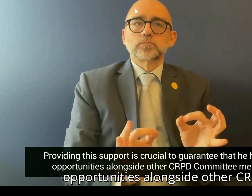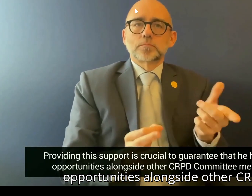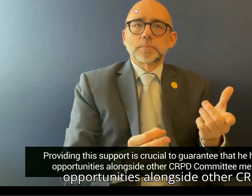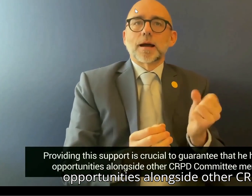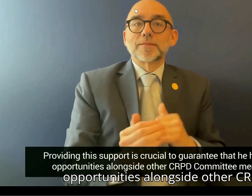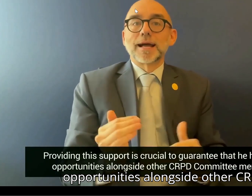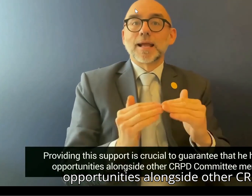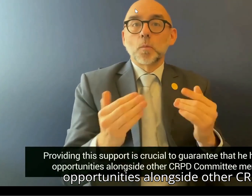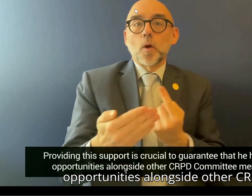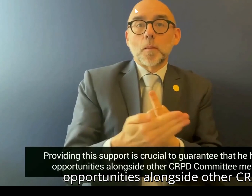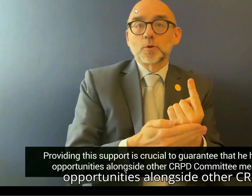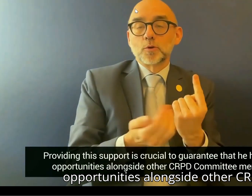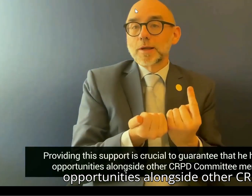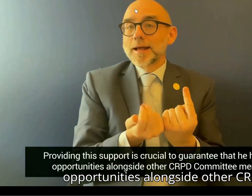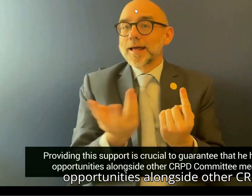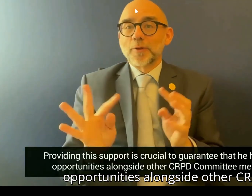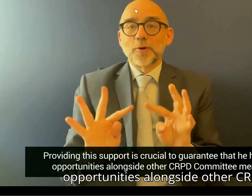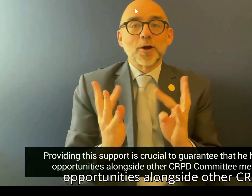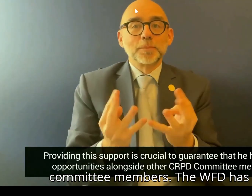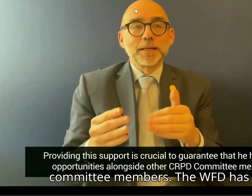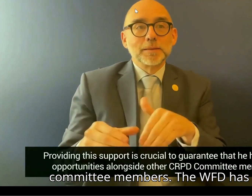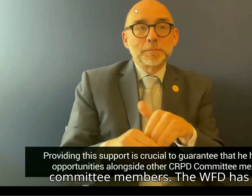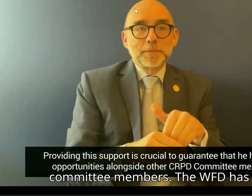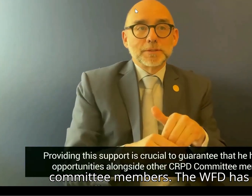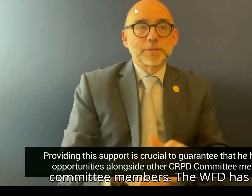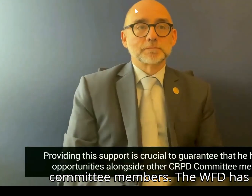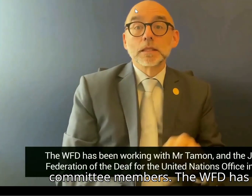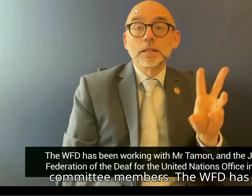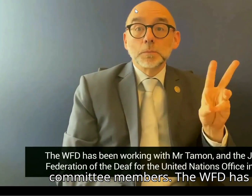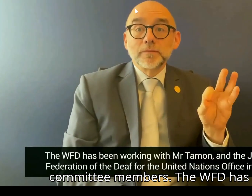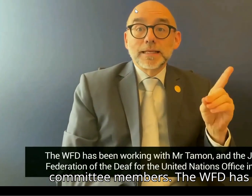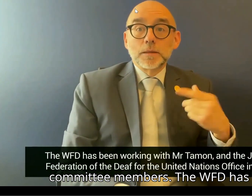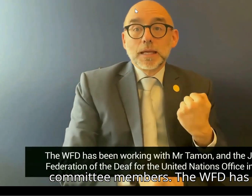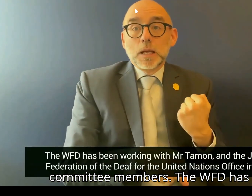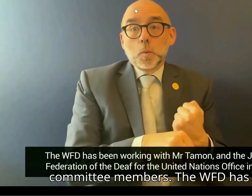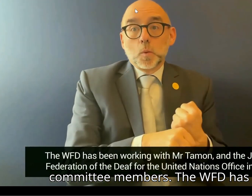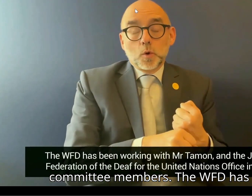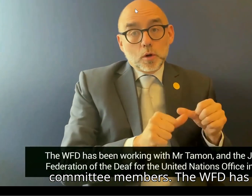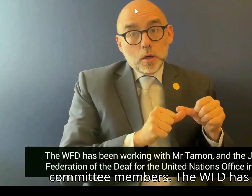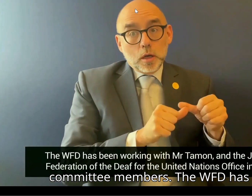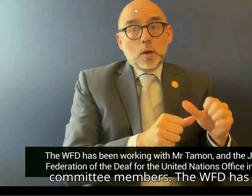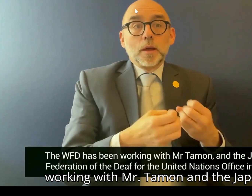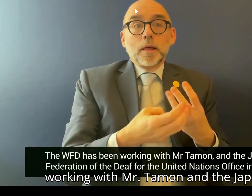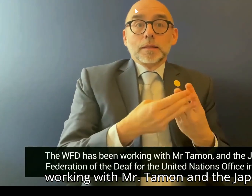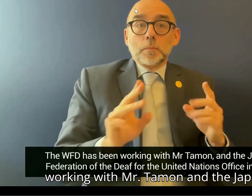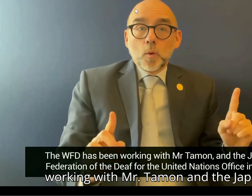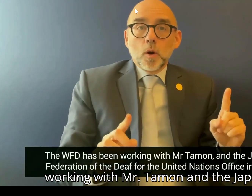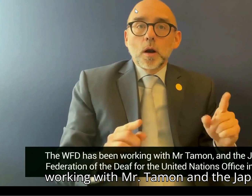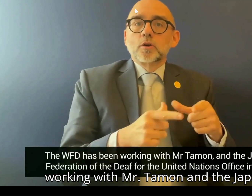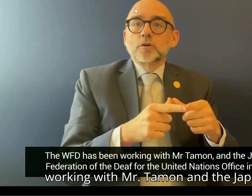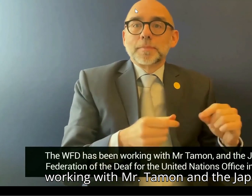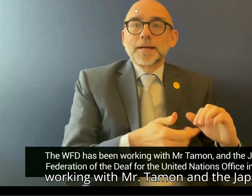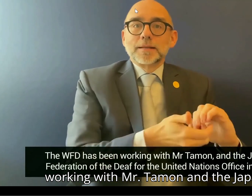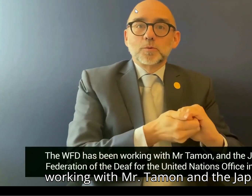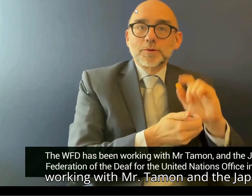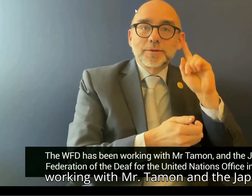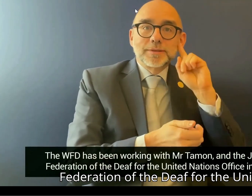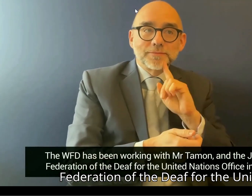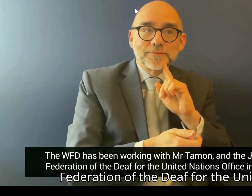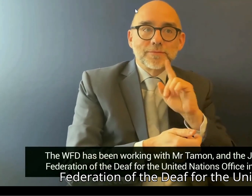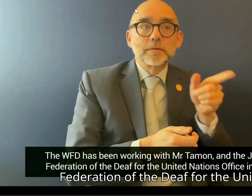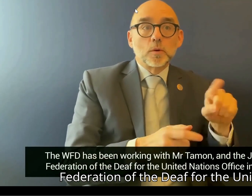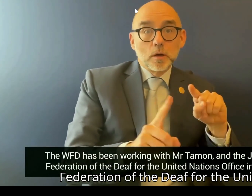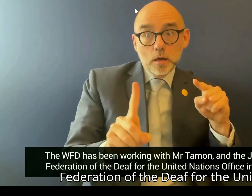equal opportunities alongside other CRPD committee members. The WFD has been working with Mr. Tamon and the